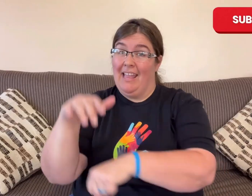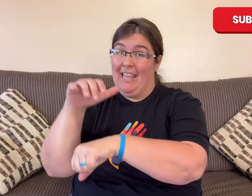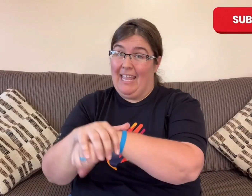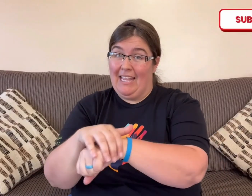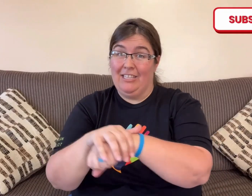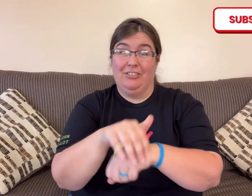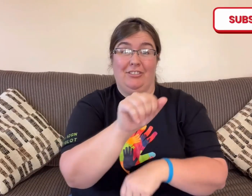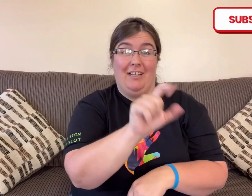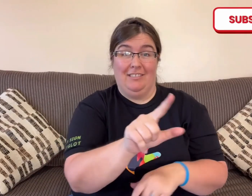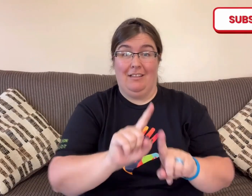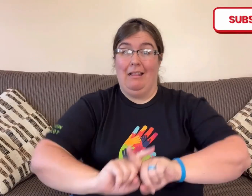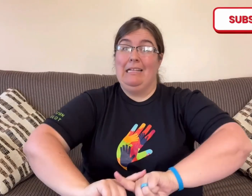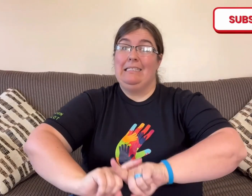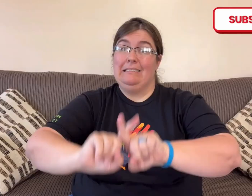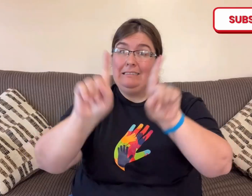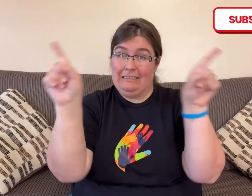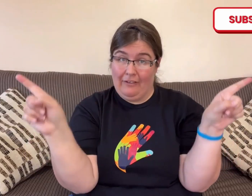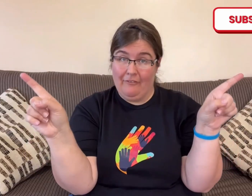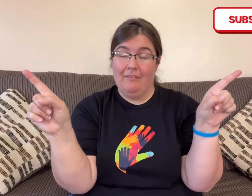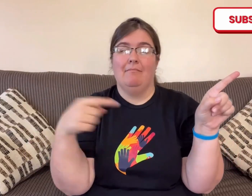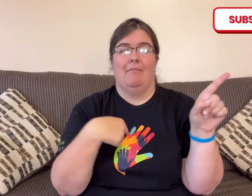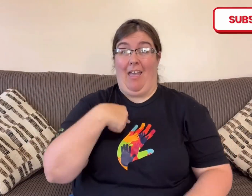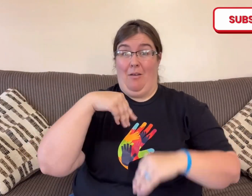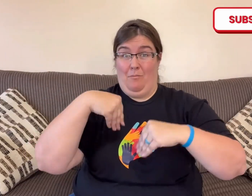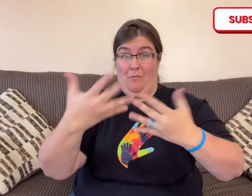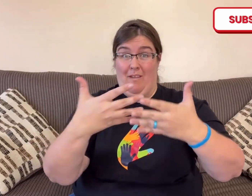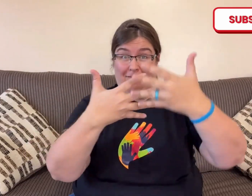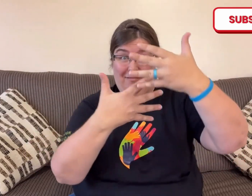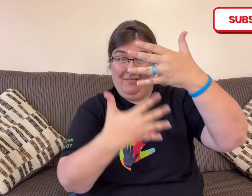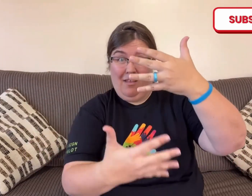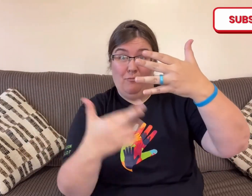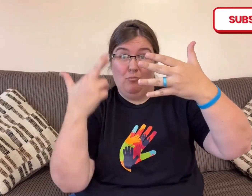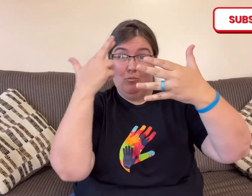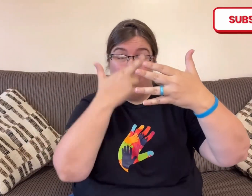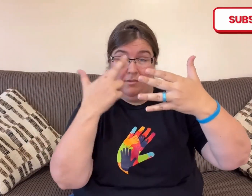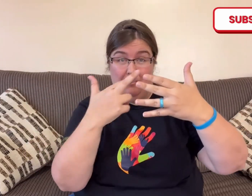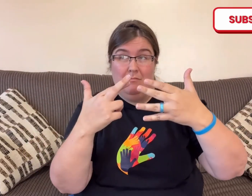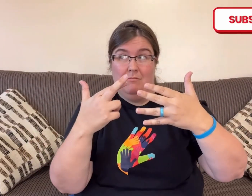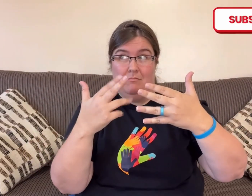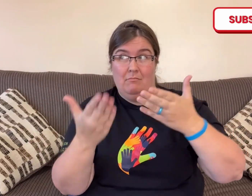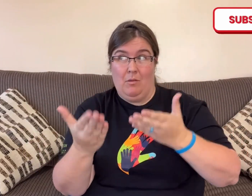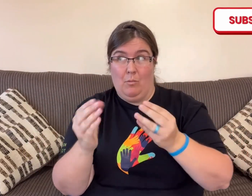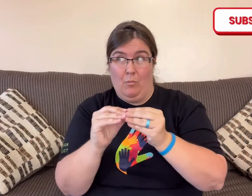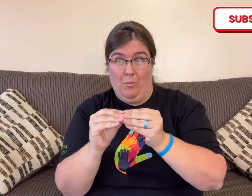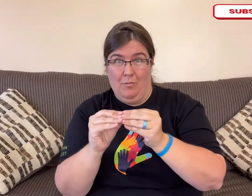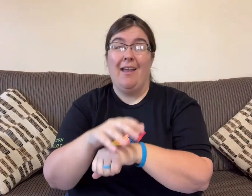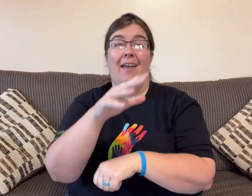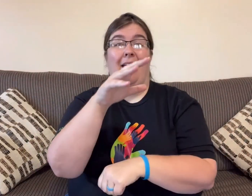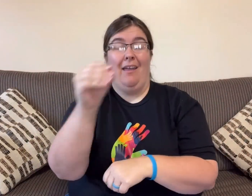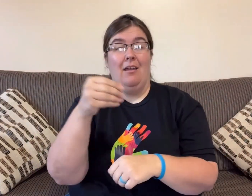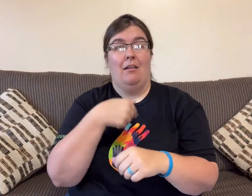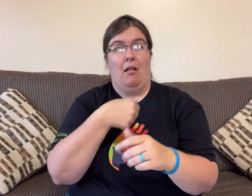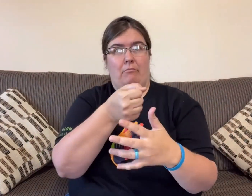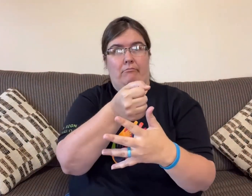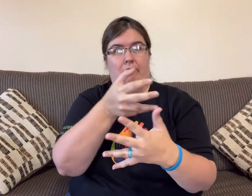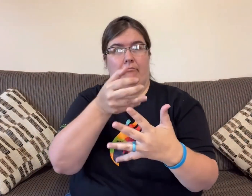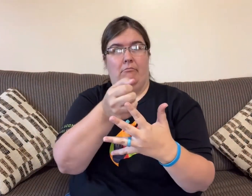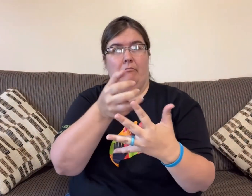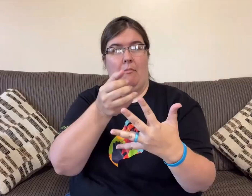ASL and English are completely different from each other, and I'm going to break down the difference into 10 points, maybe more. I'll expound on each